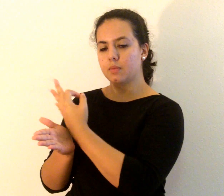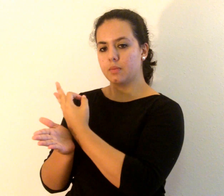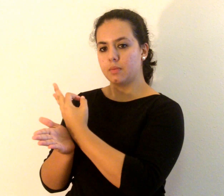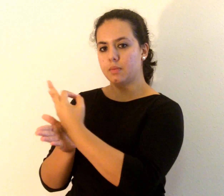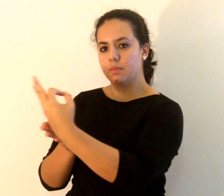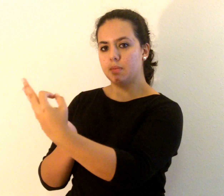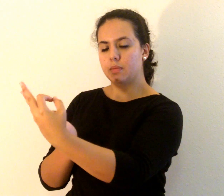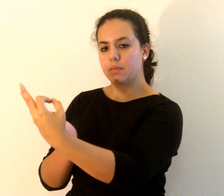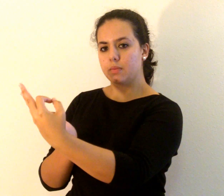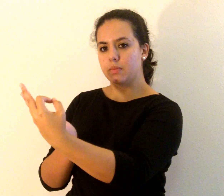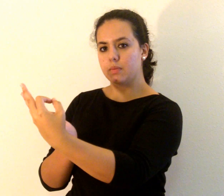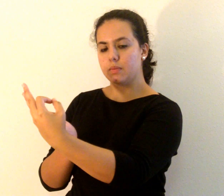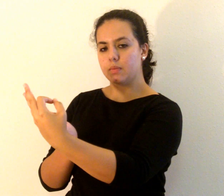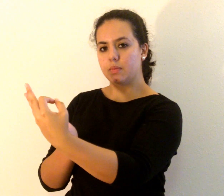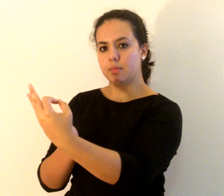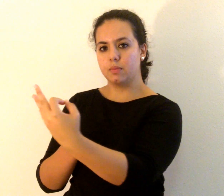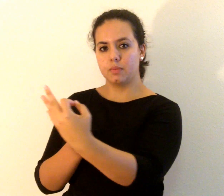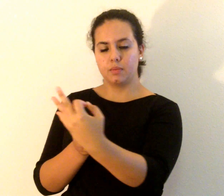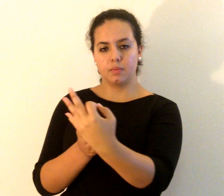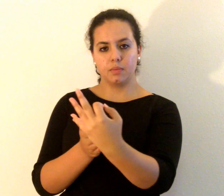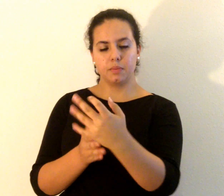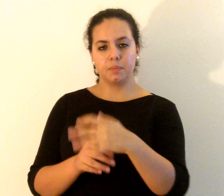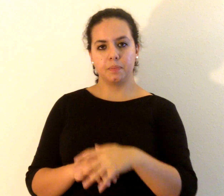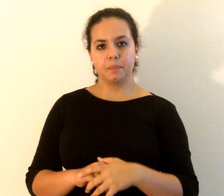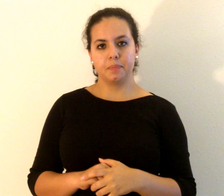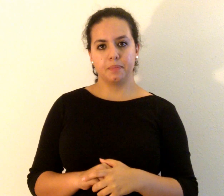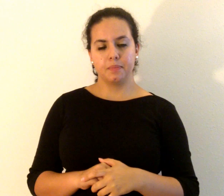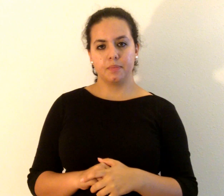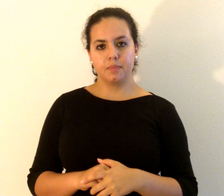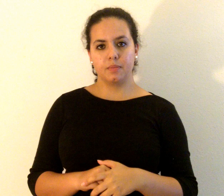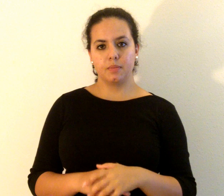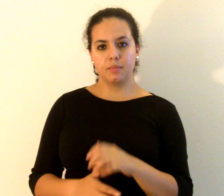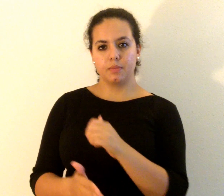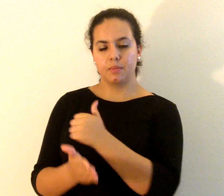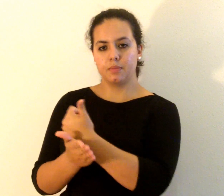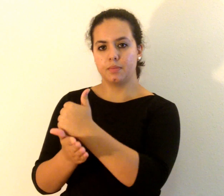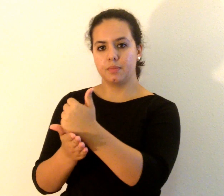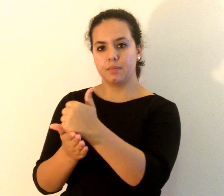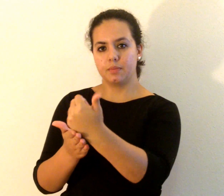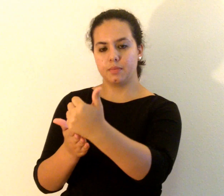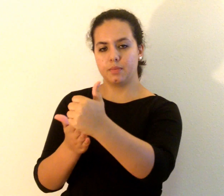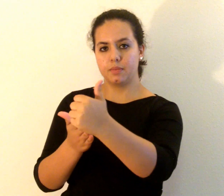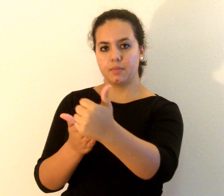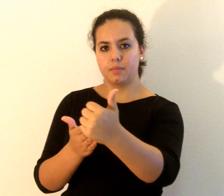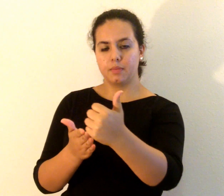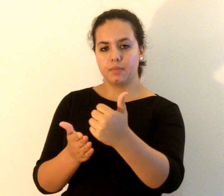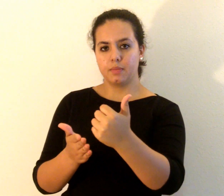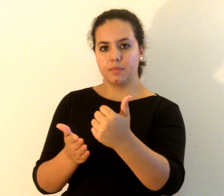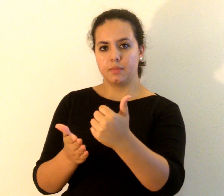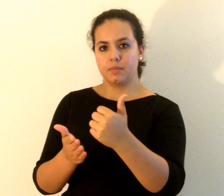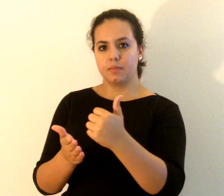weeks. There's your rule of 9. You cannot do 10 weeks. You cannot